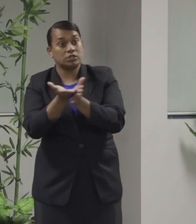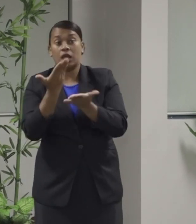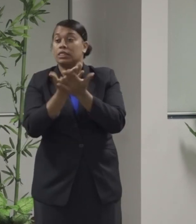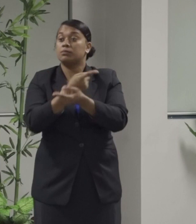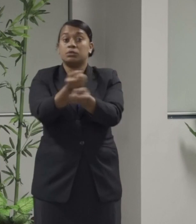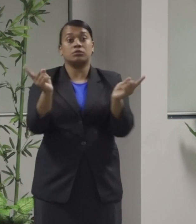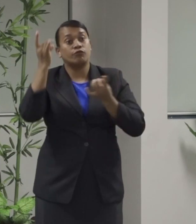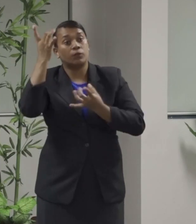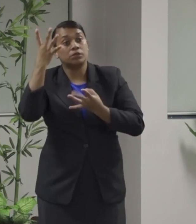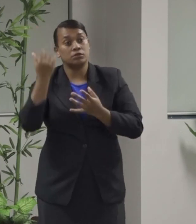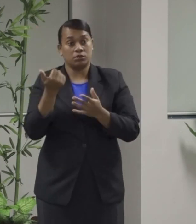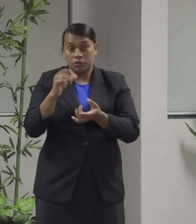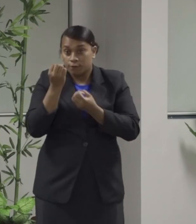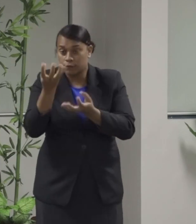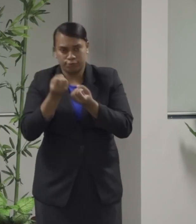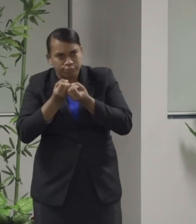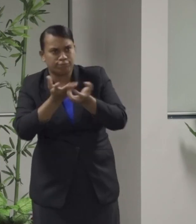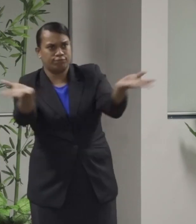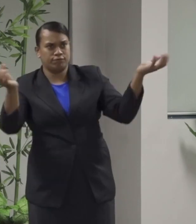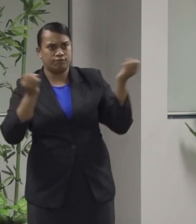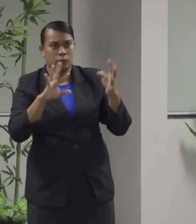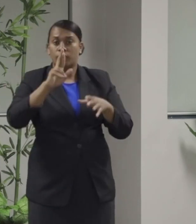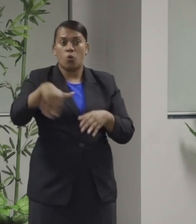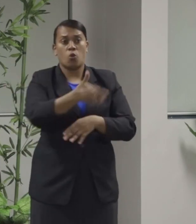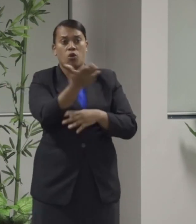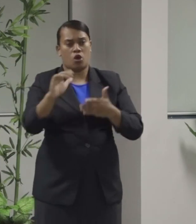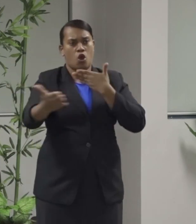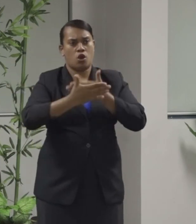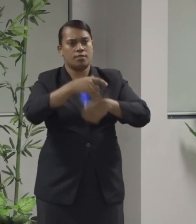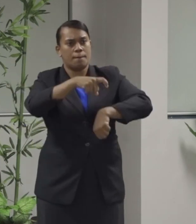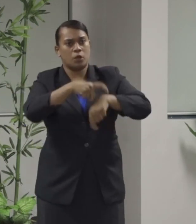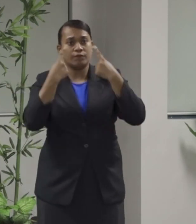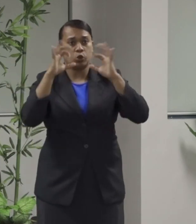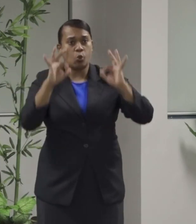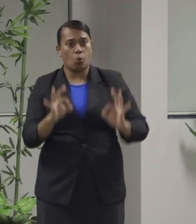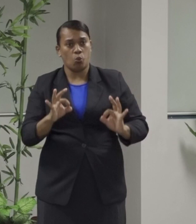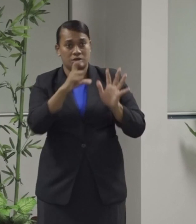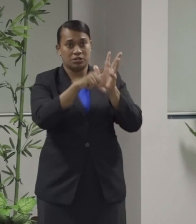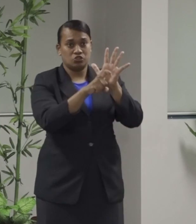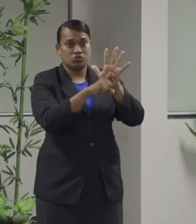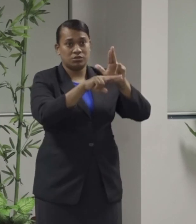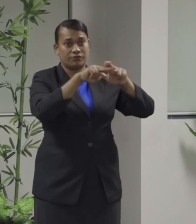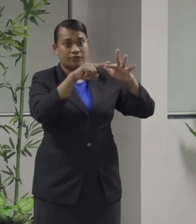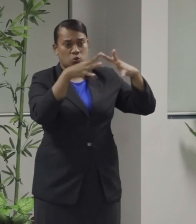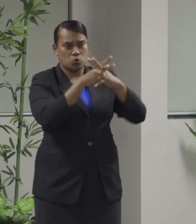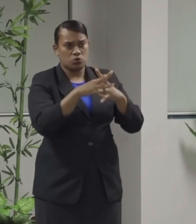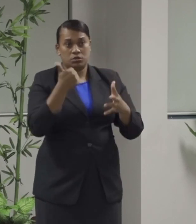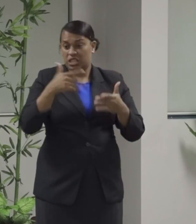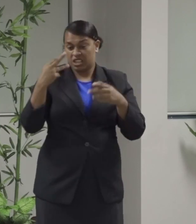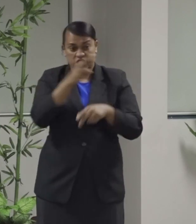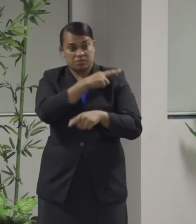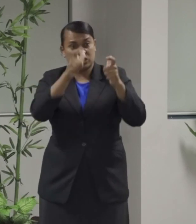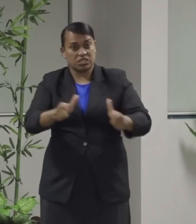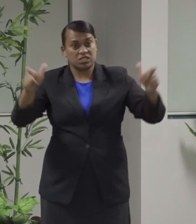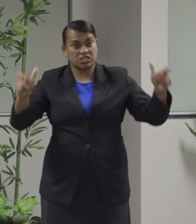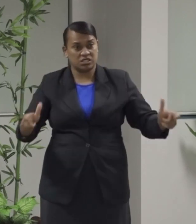in regards to the enforcement of the curfew or the breaches, and also to every responsible citizen out there. We thank you for everybody who's been informing us